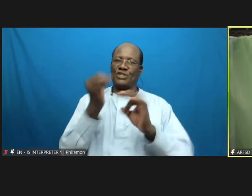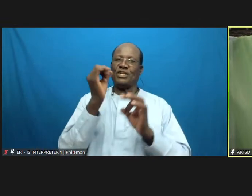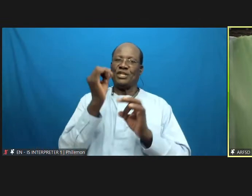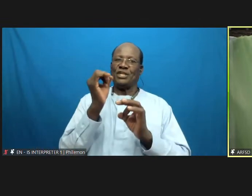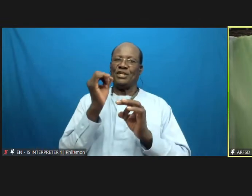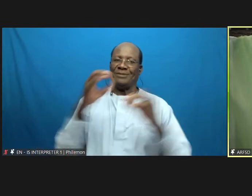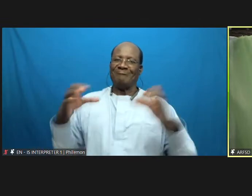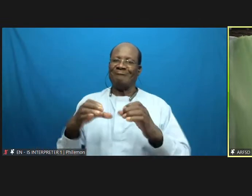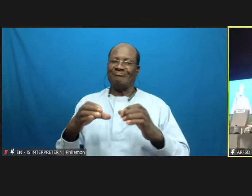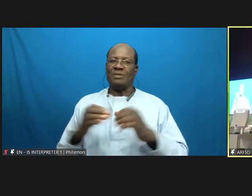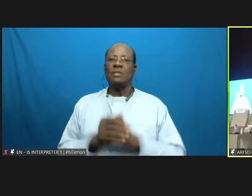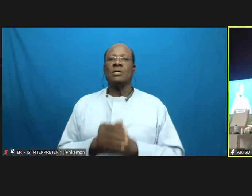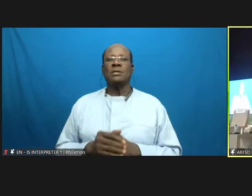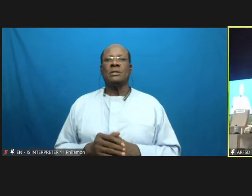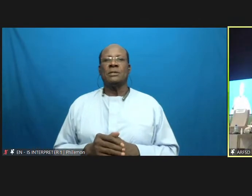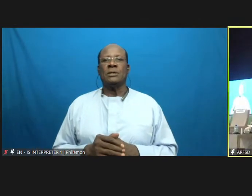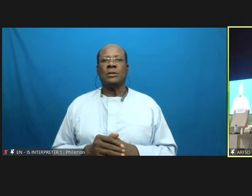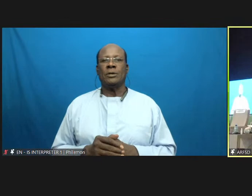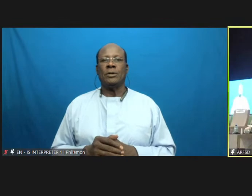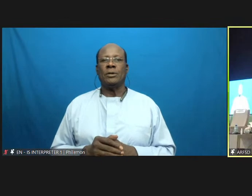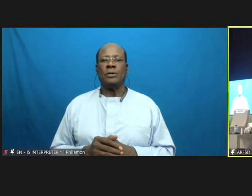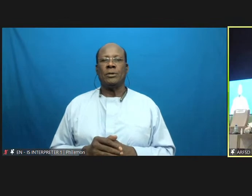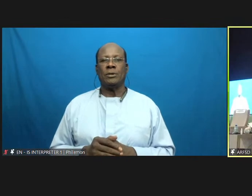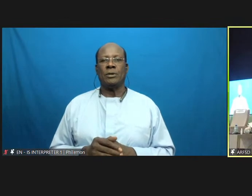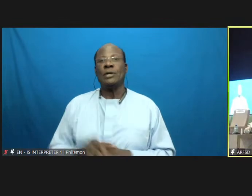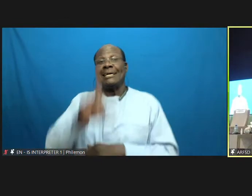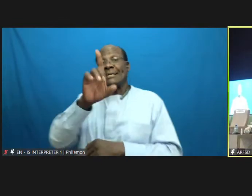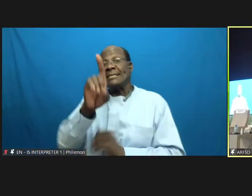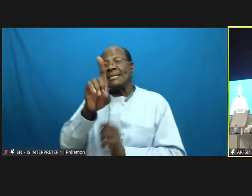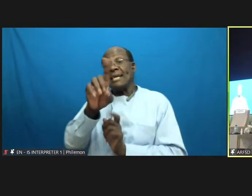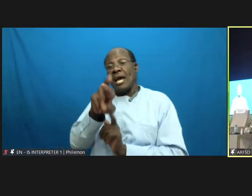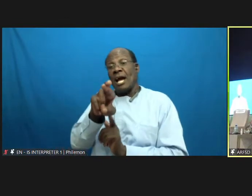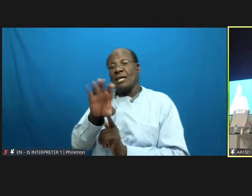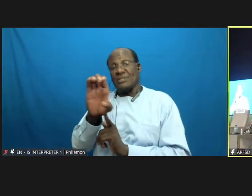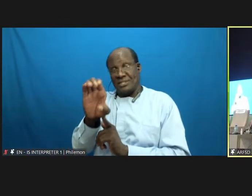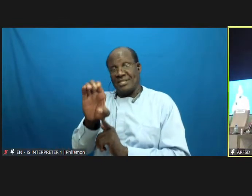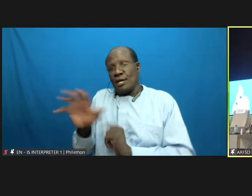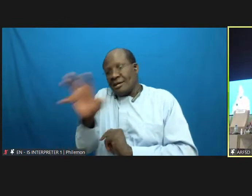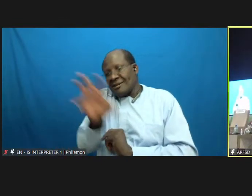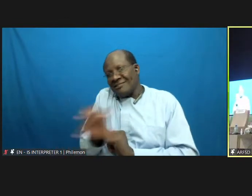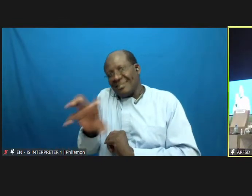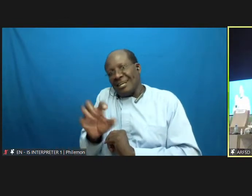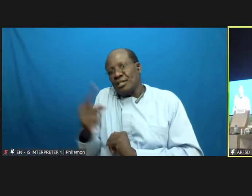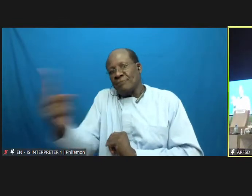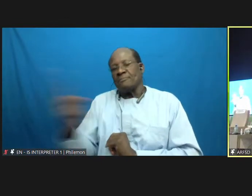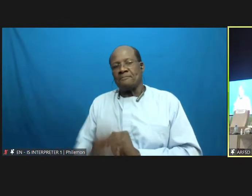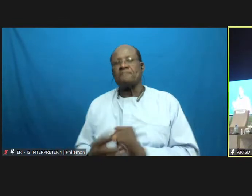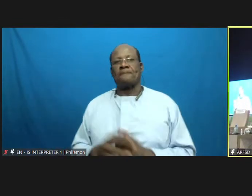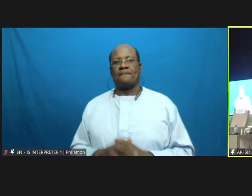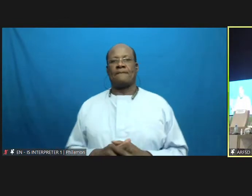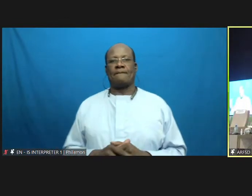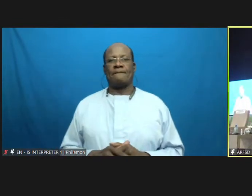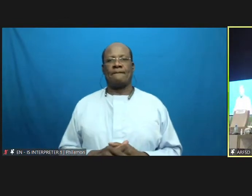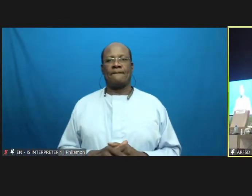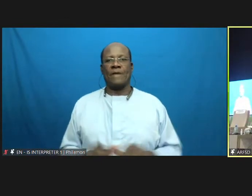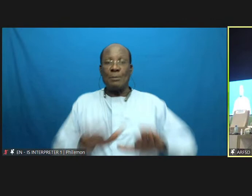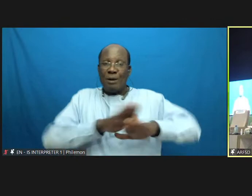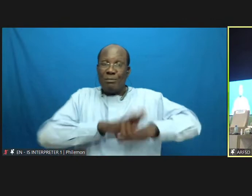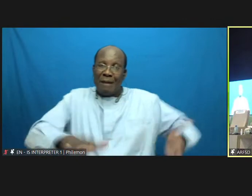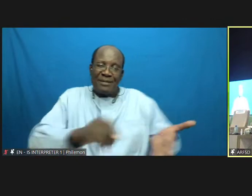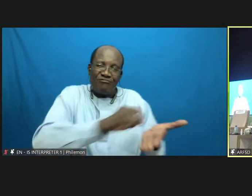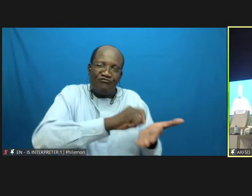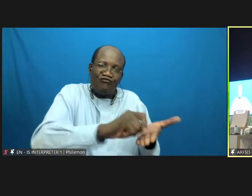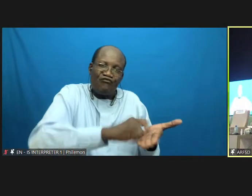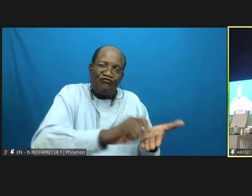Democratic Republic of Congo, the Permanent Secretary in the Ministry of Higher